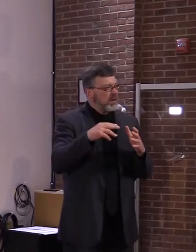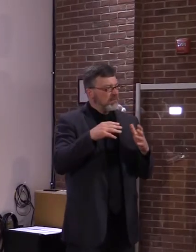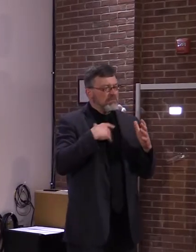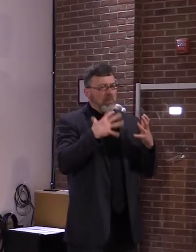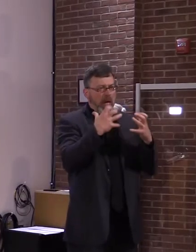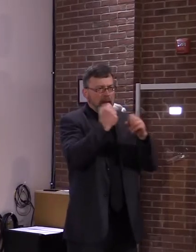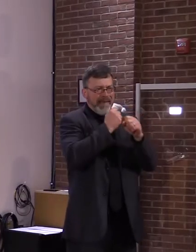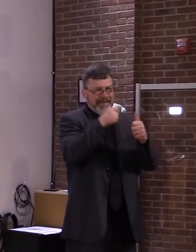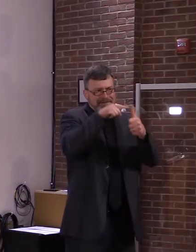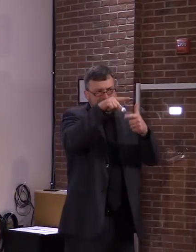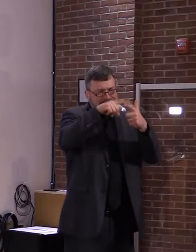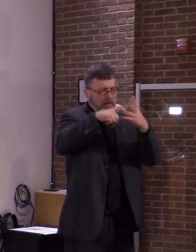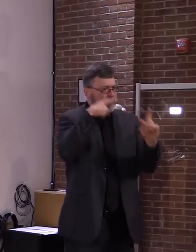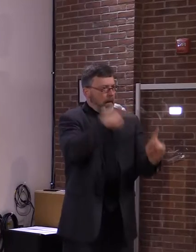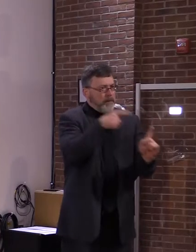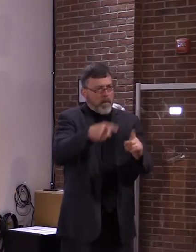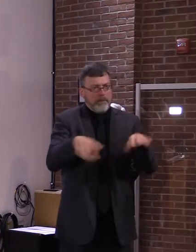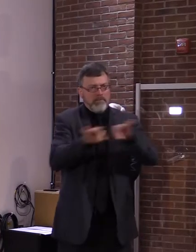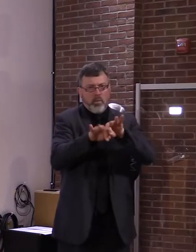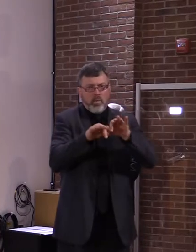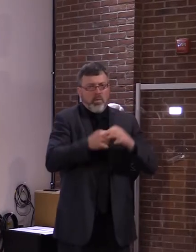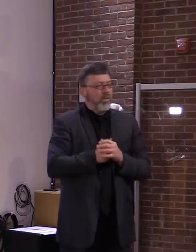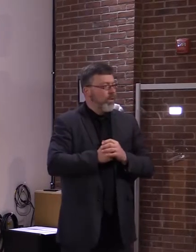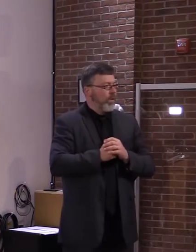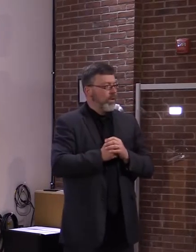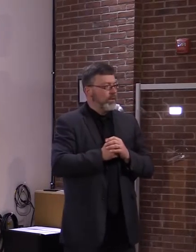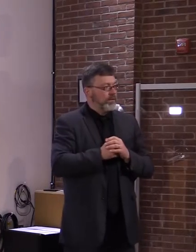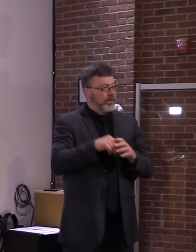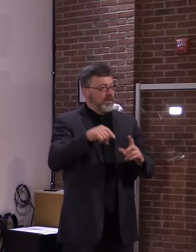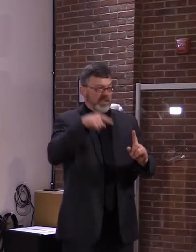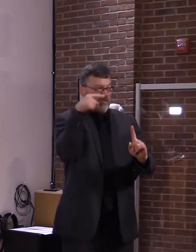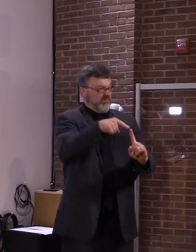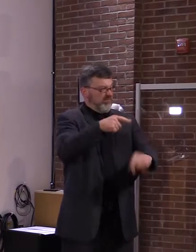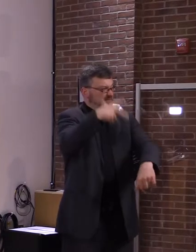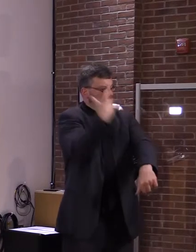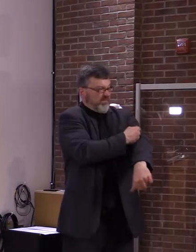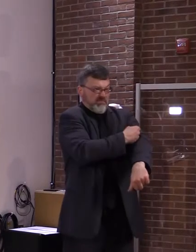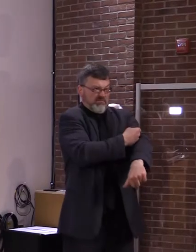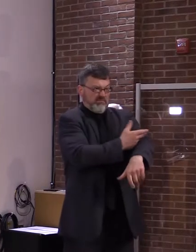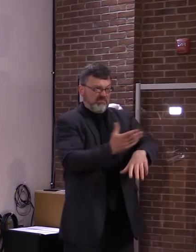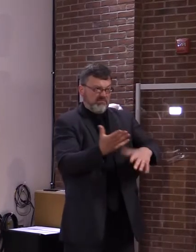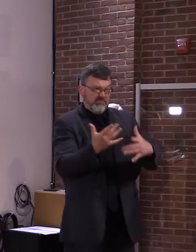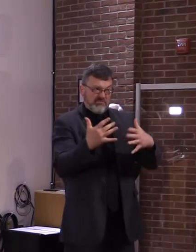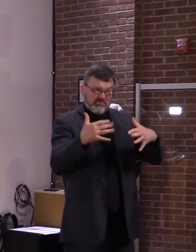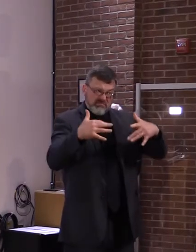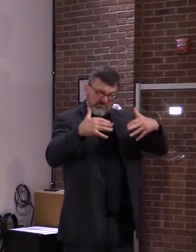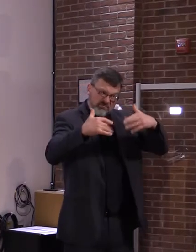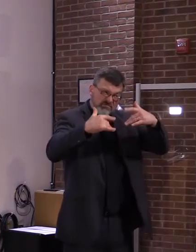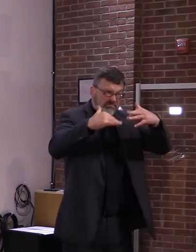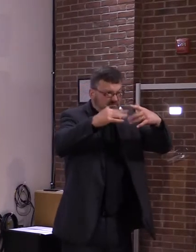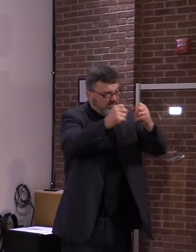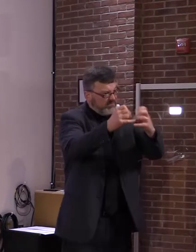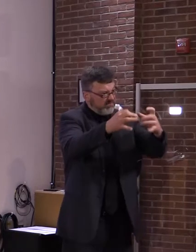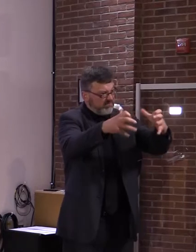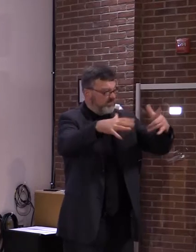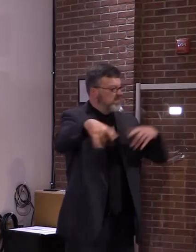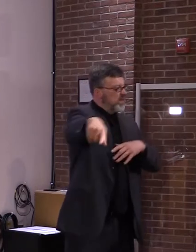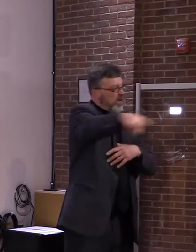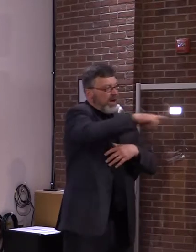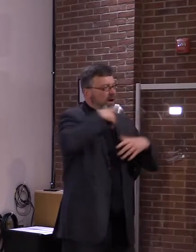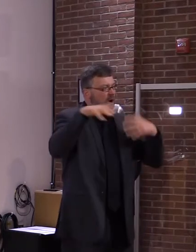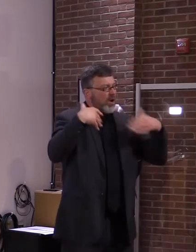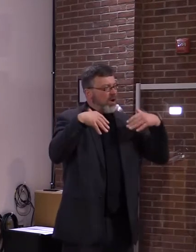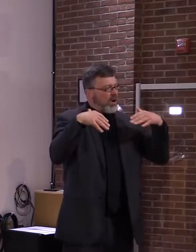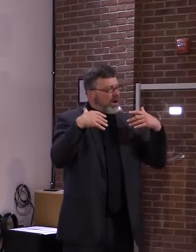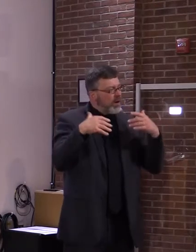We're doing great in vaccinating more and more Vermonters every day, providing walk-in, school-based, employer-based clinics. We're hearing